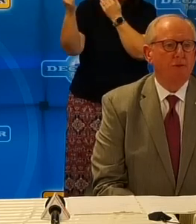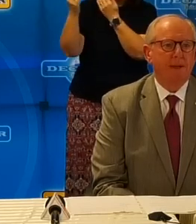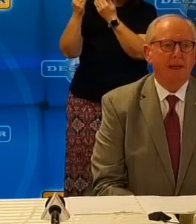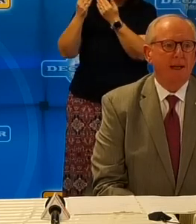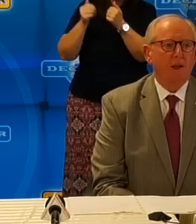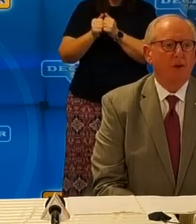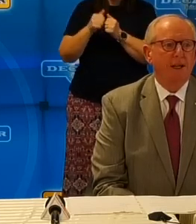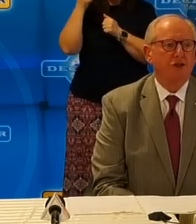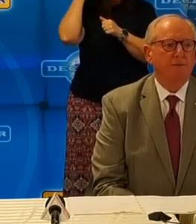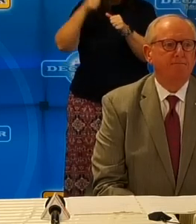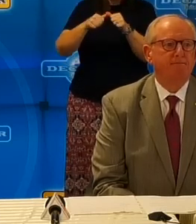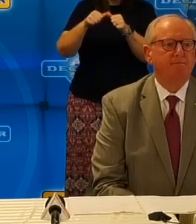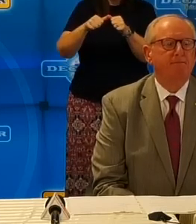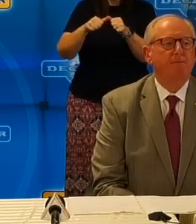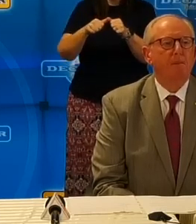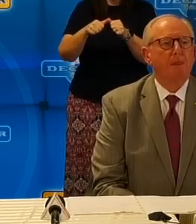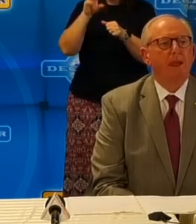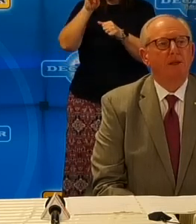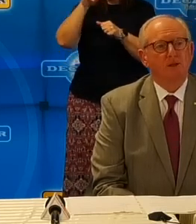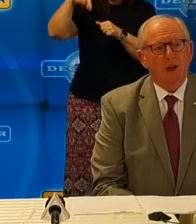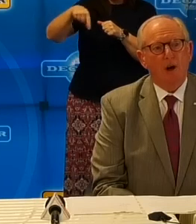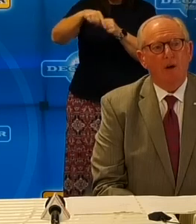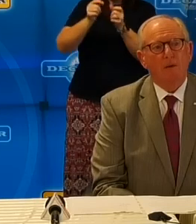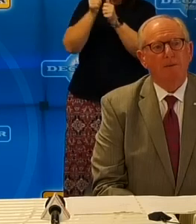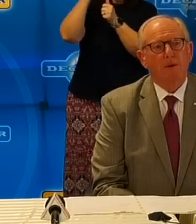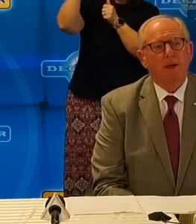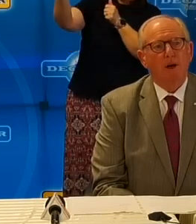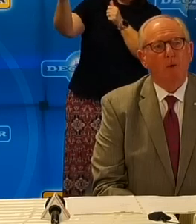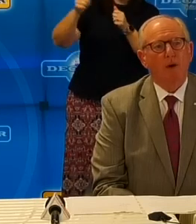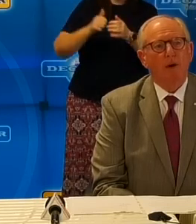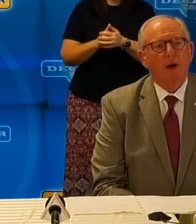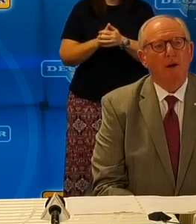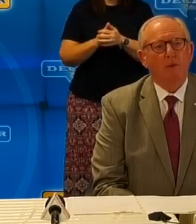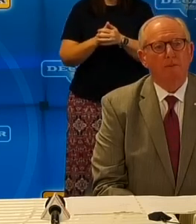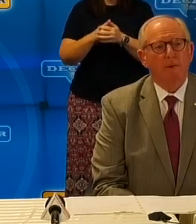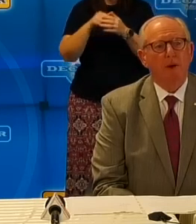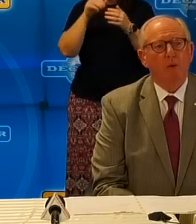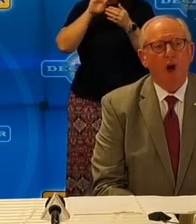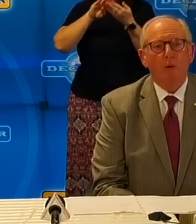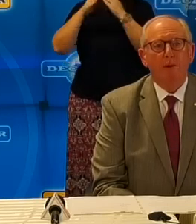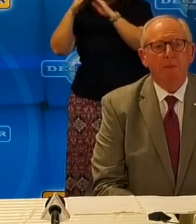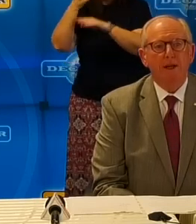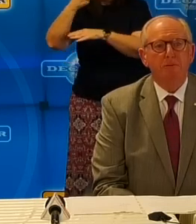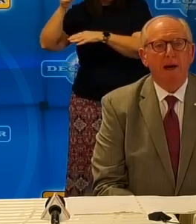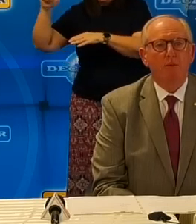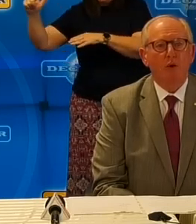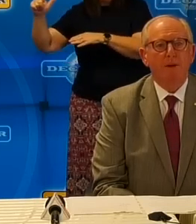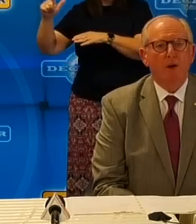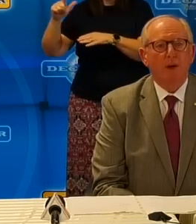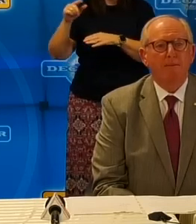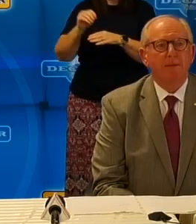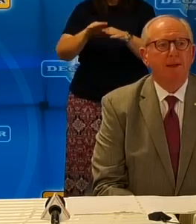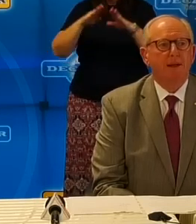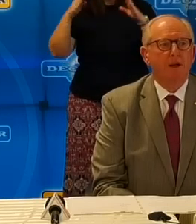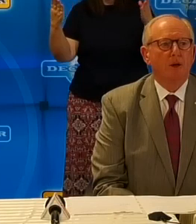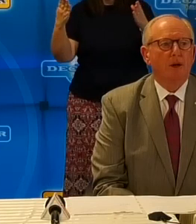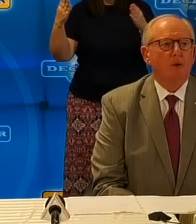people should be at any location. City Hall, remember that we're open, but it's by appointment